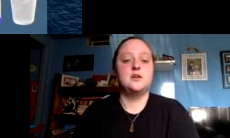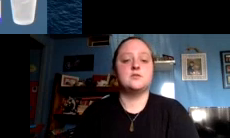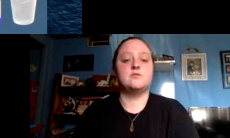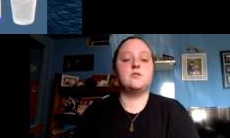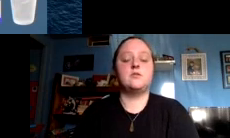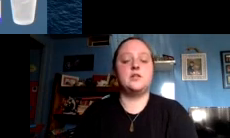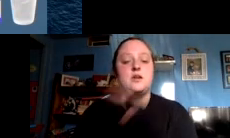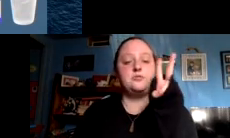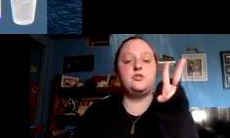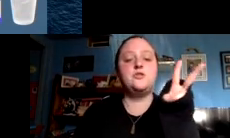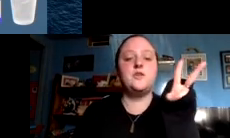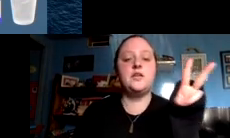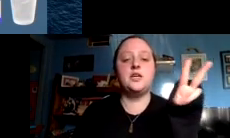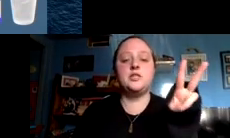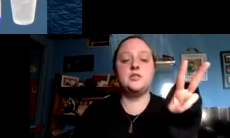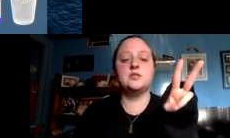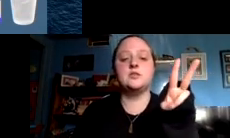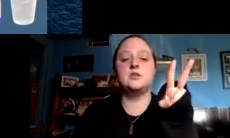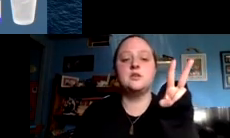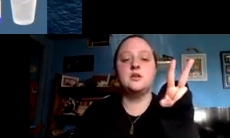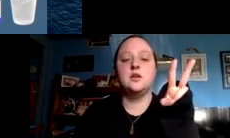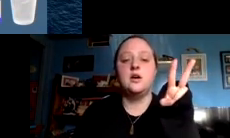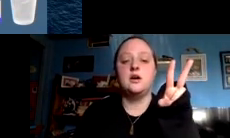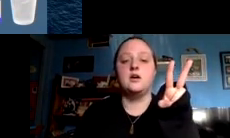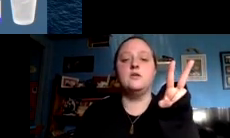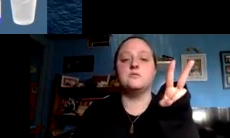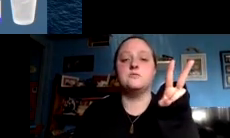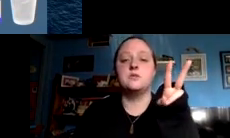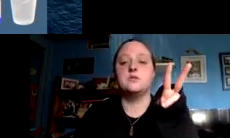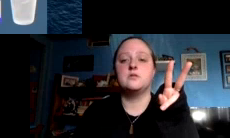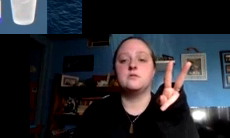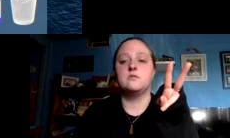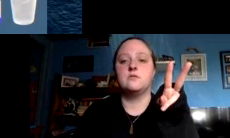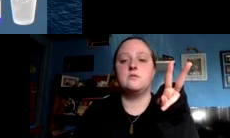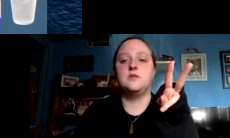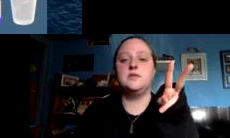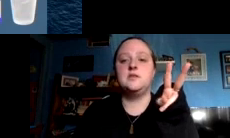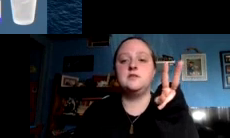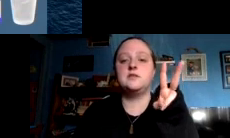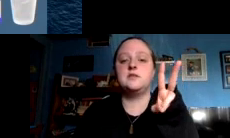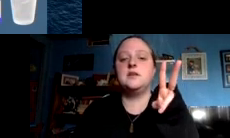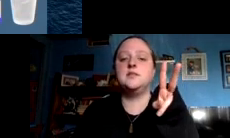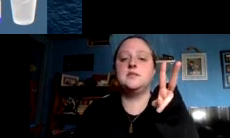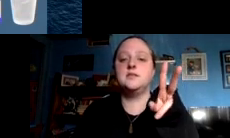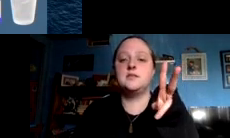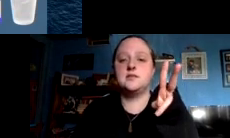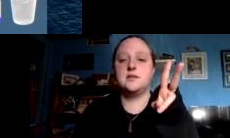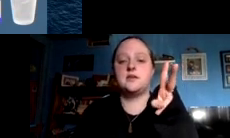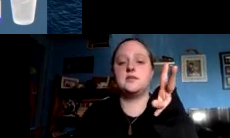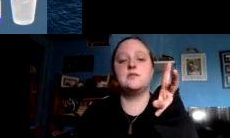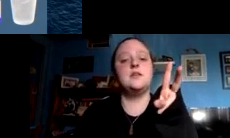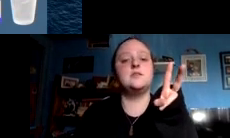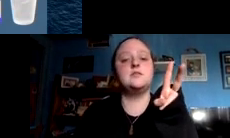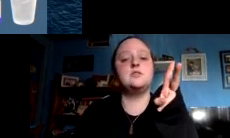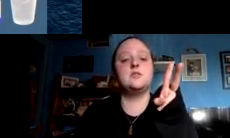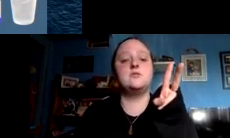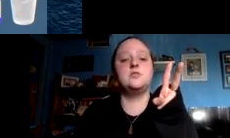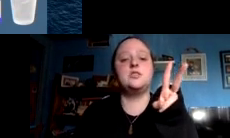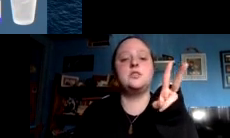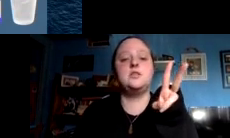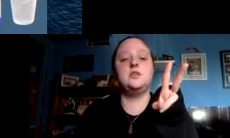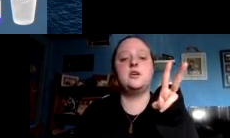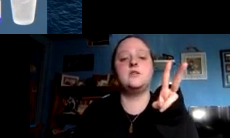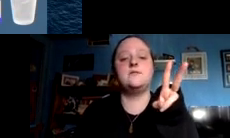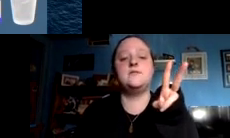sees. So we're holding up 2 fingers. Oh, well, that's not exactly right.